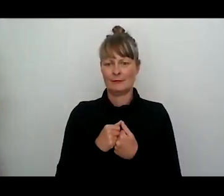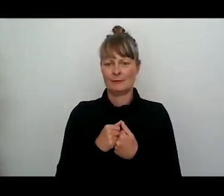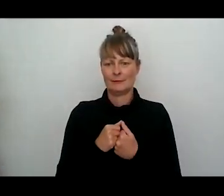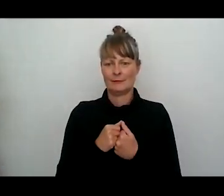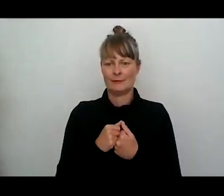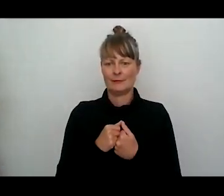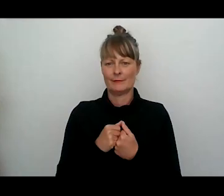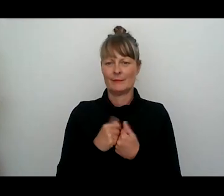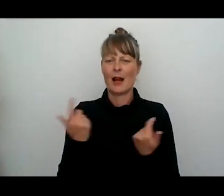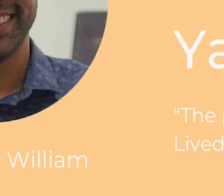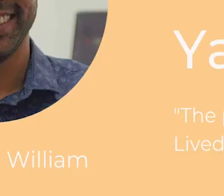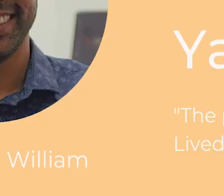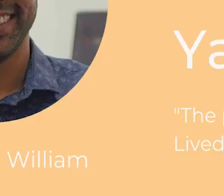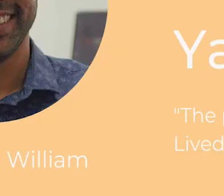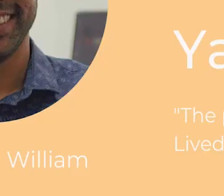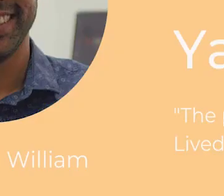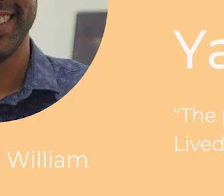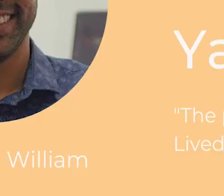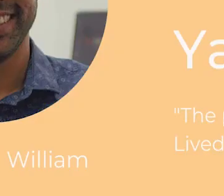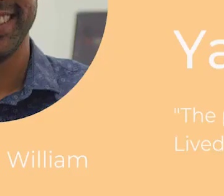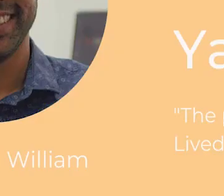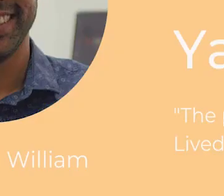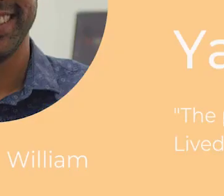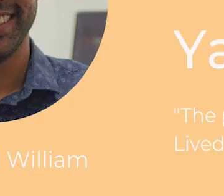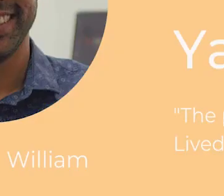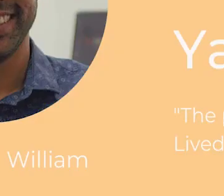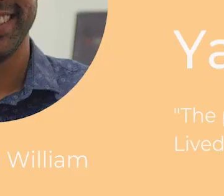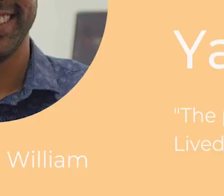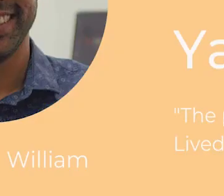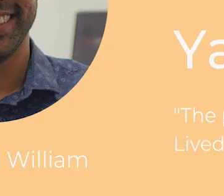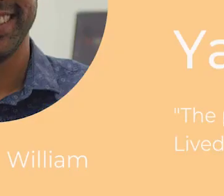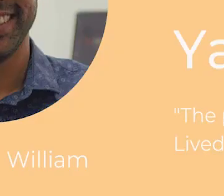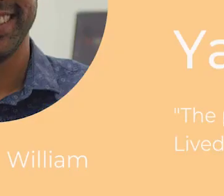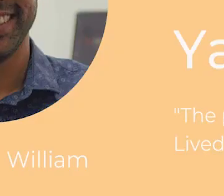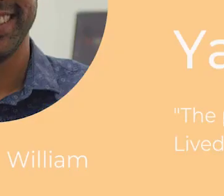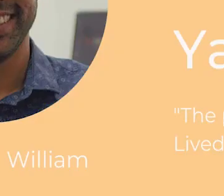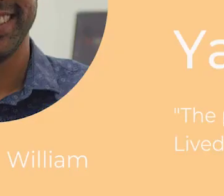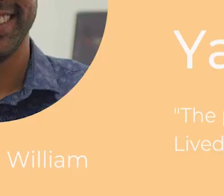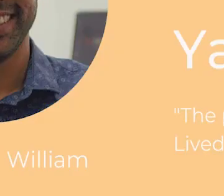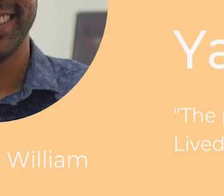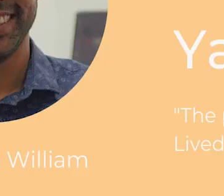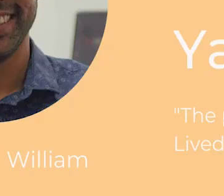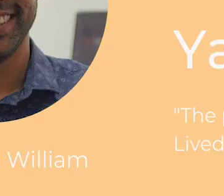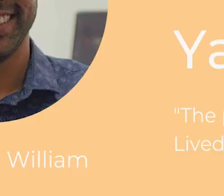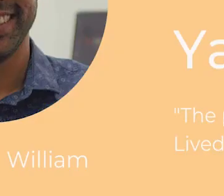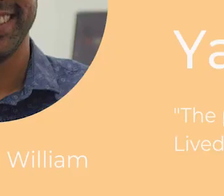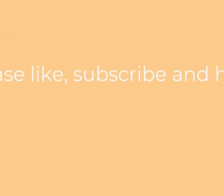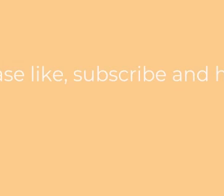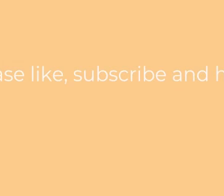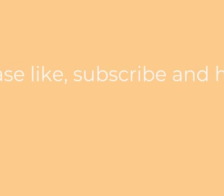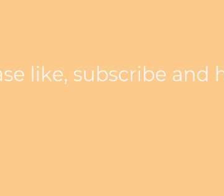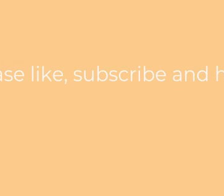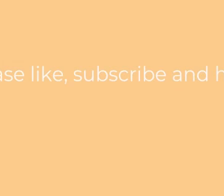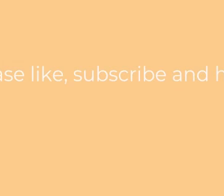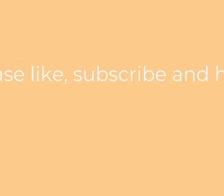as I was writing it, I was like, well, hearing loss, funny term. It's more hearing gain. I